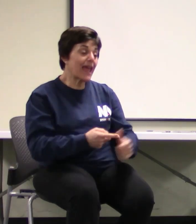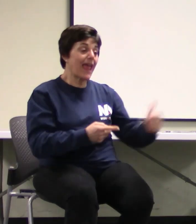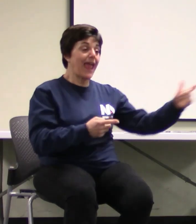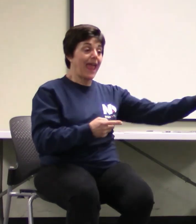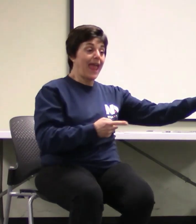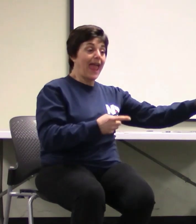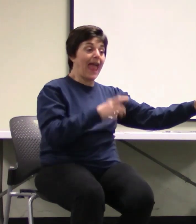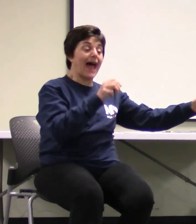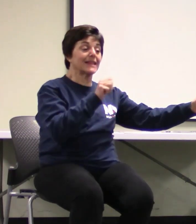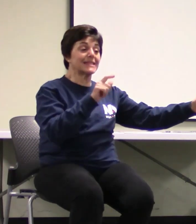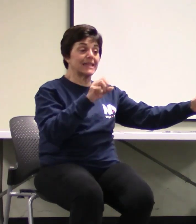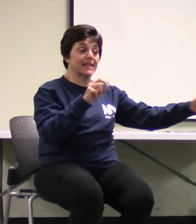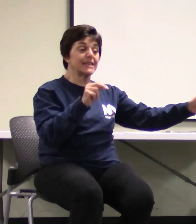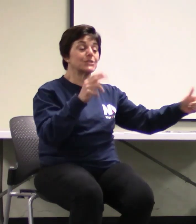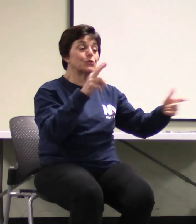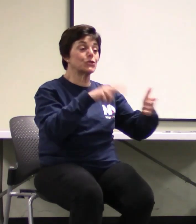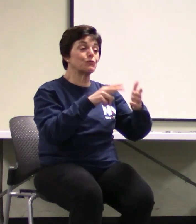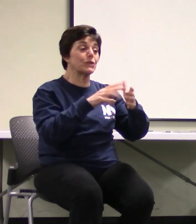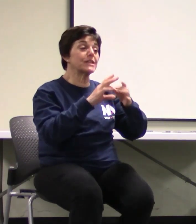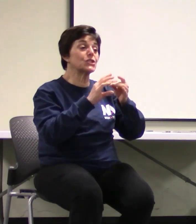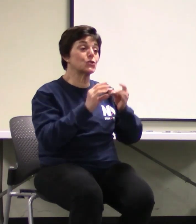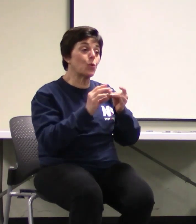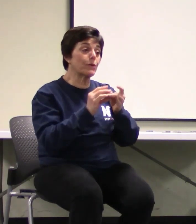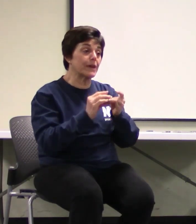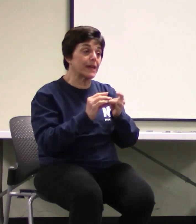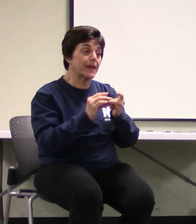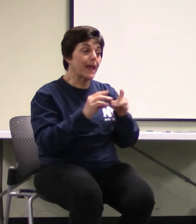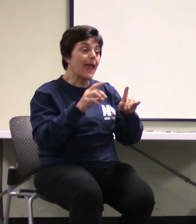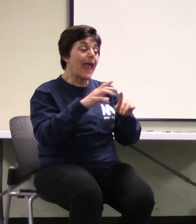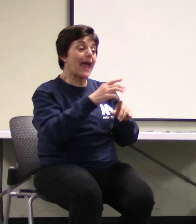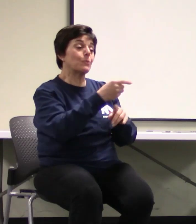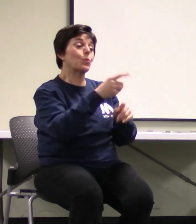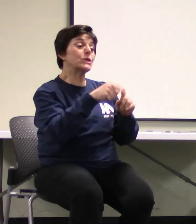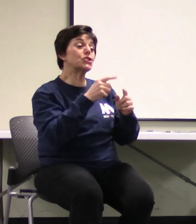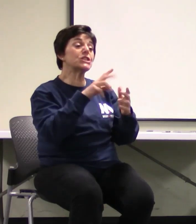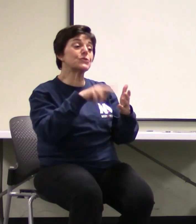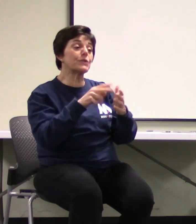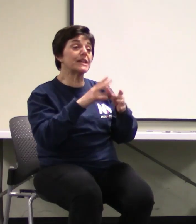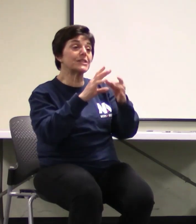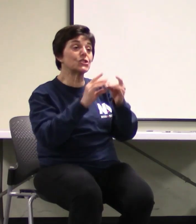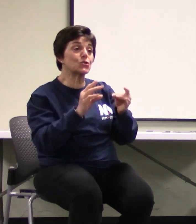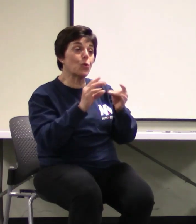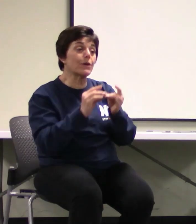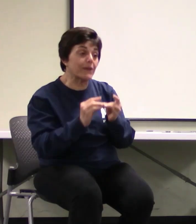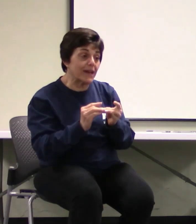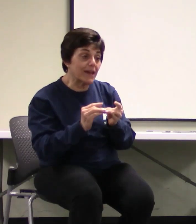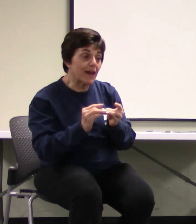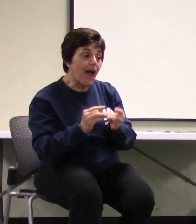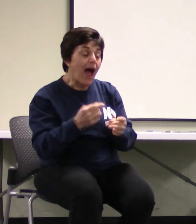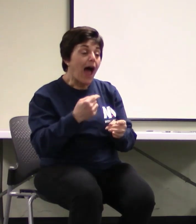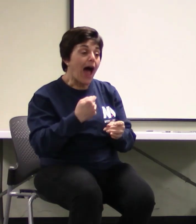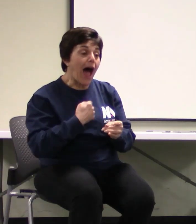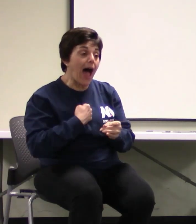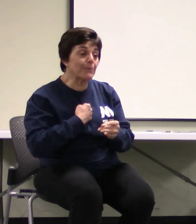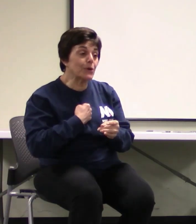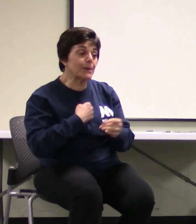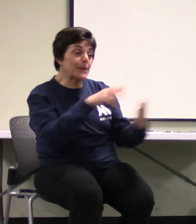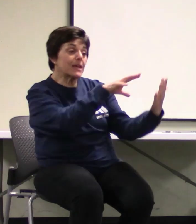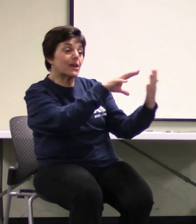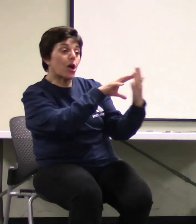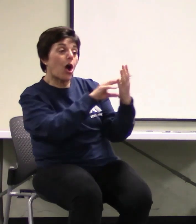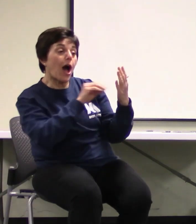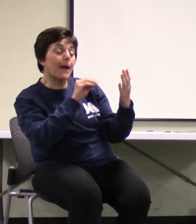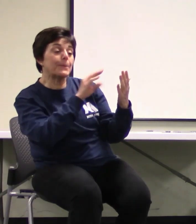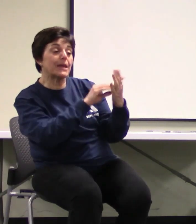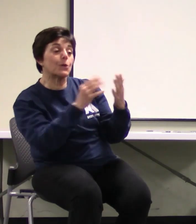First, Allison is going to read a story. And when she's reading the story, I'm going to